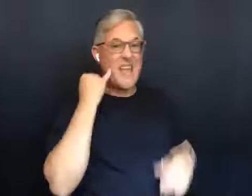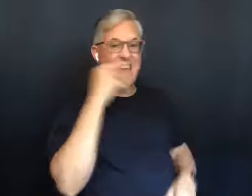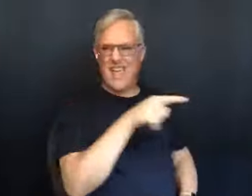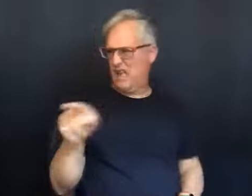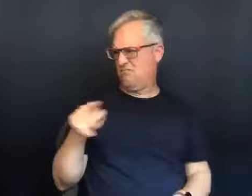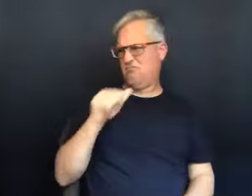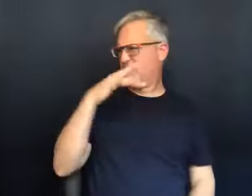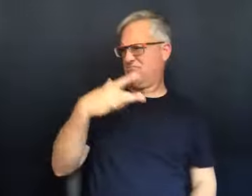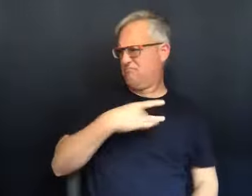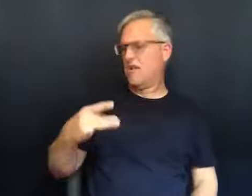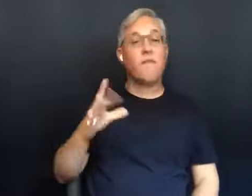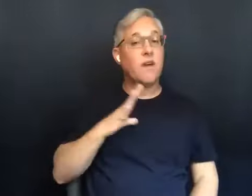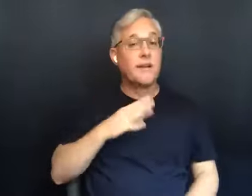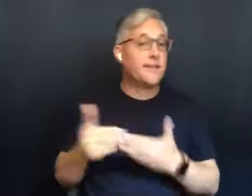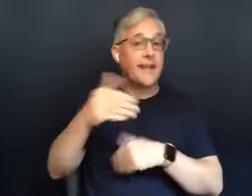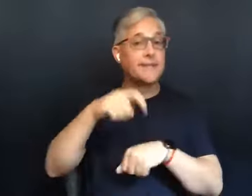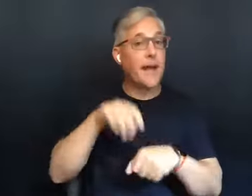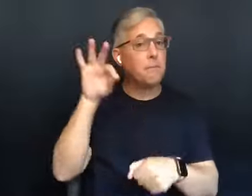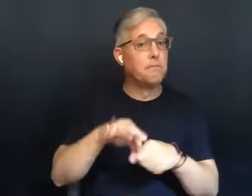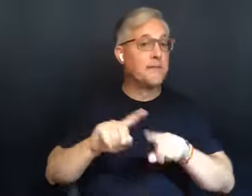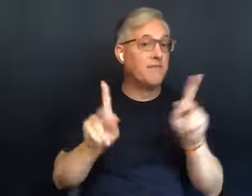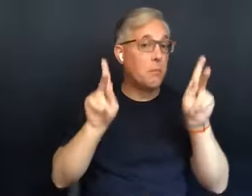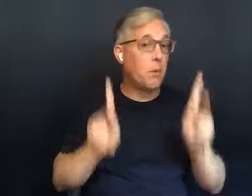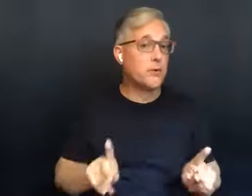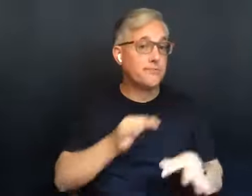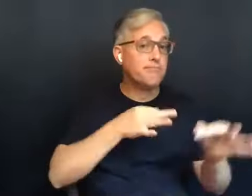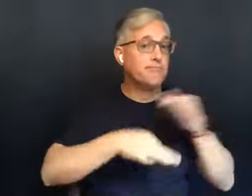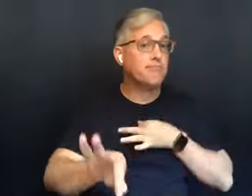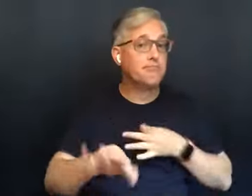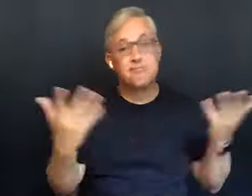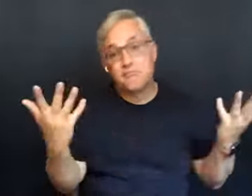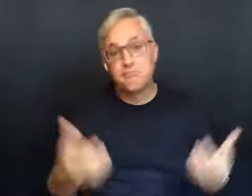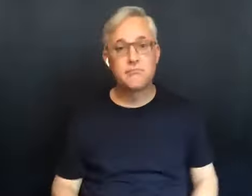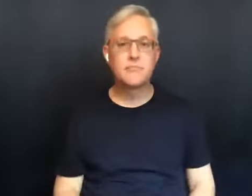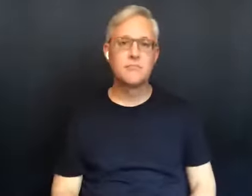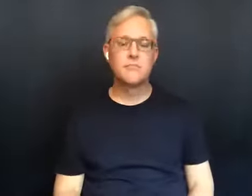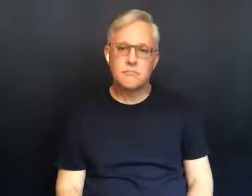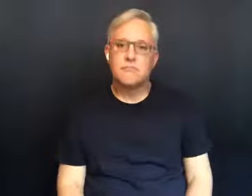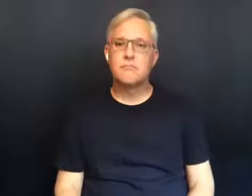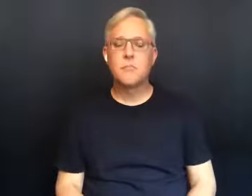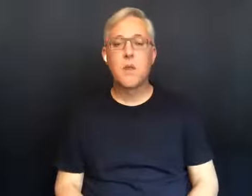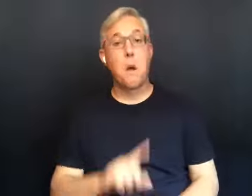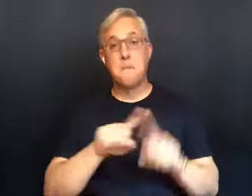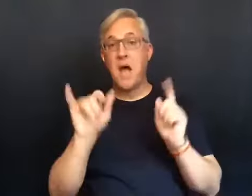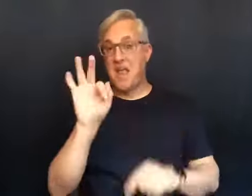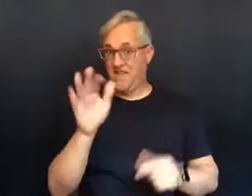and live with that. And if they don't like it, they can elect better next time or something, right?